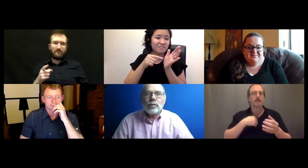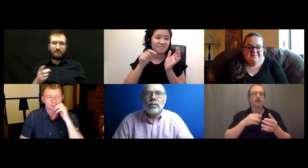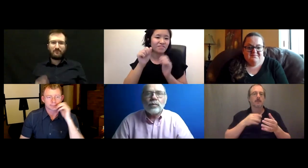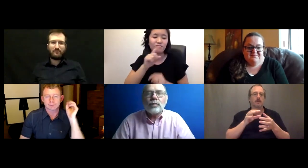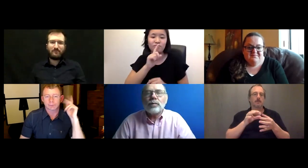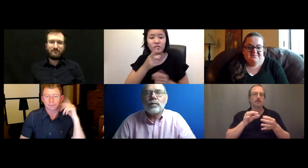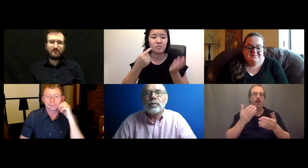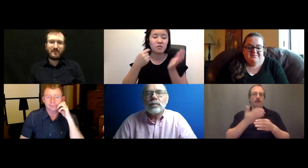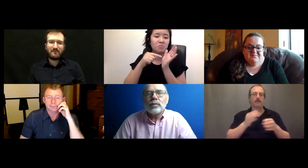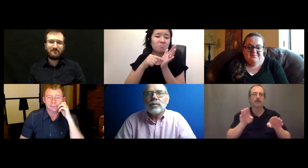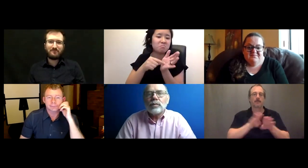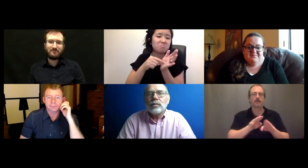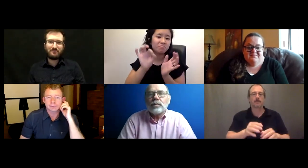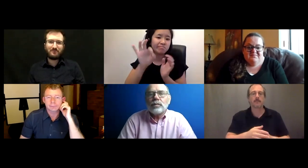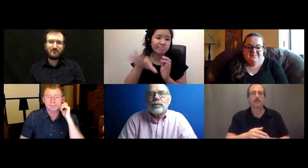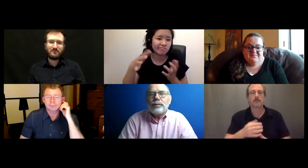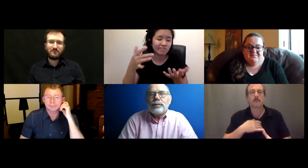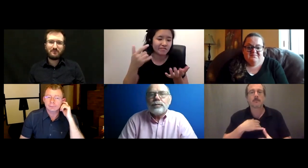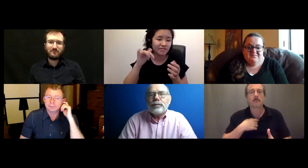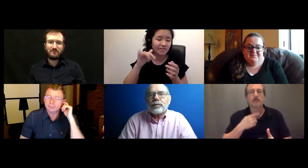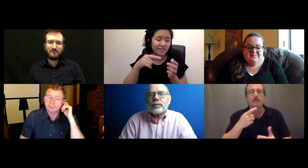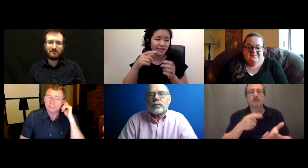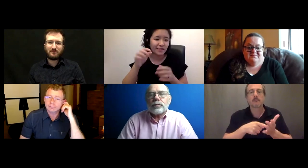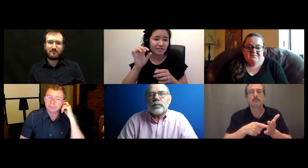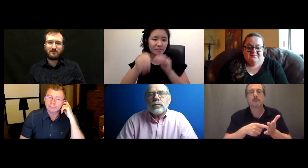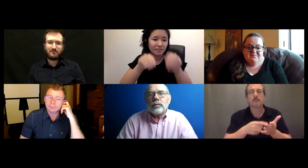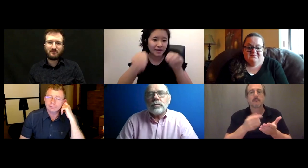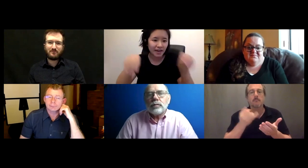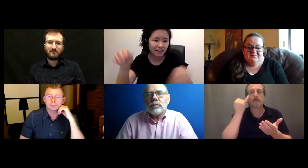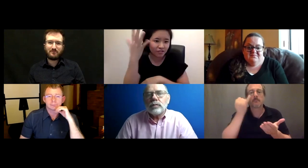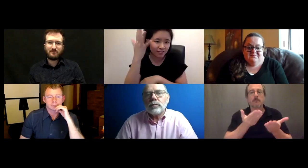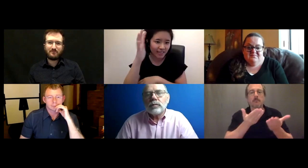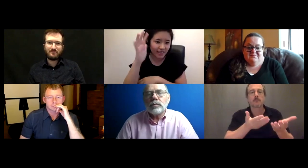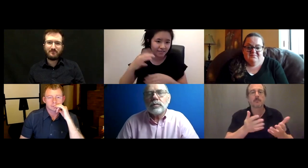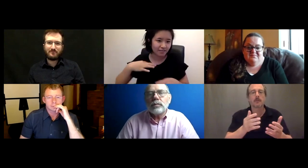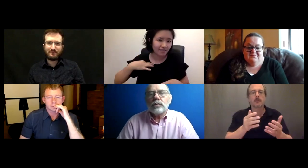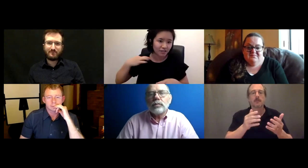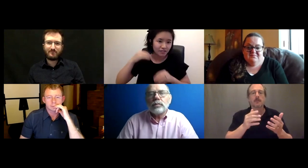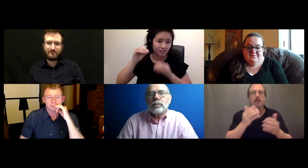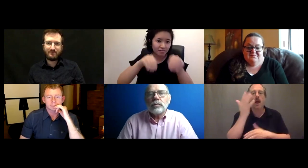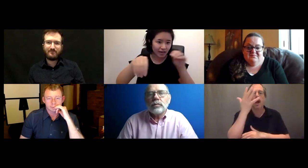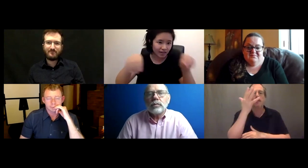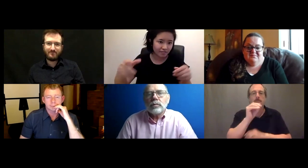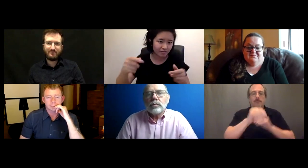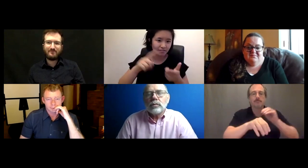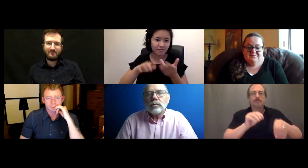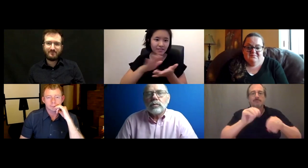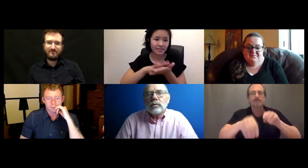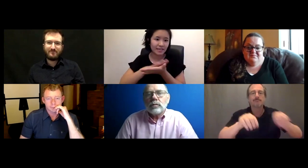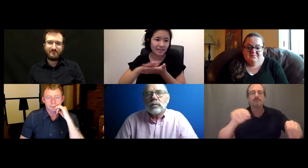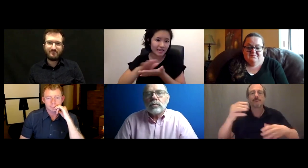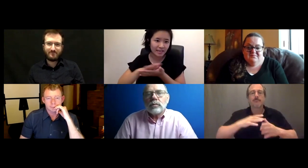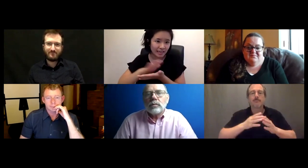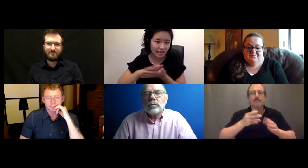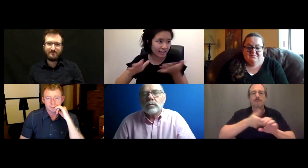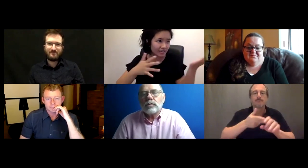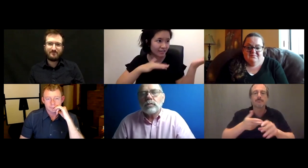Michelle, if you want to take the final comment and then we'll wrap things up. Yes, you know, volunteer planting